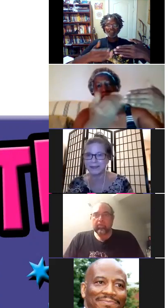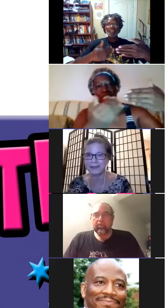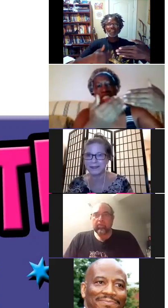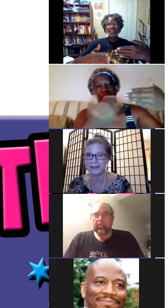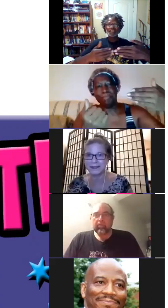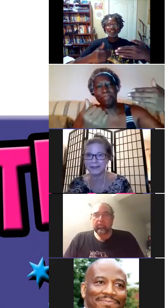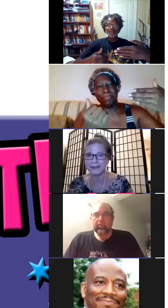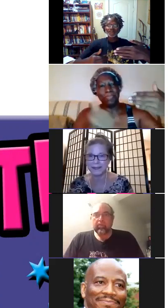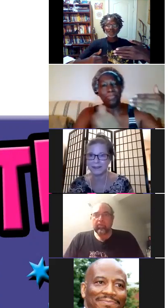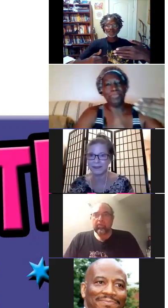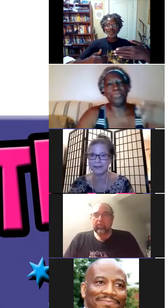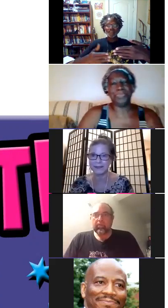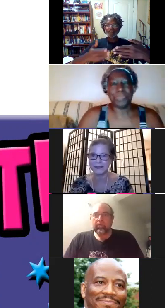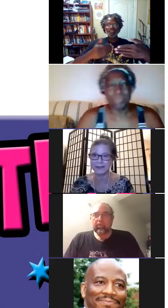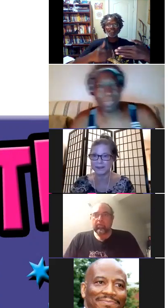Easy. Easy.